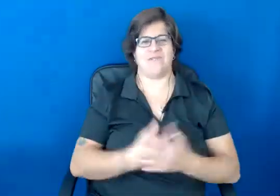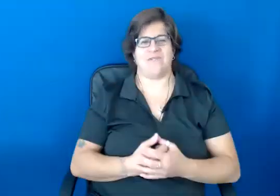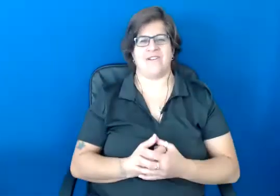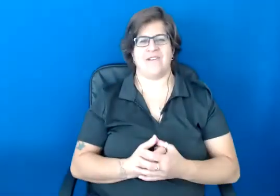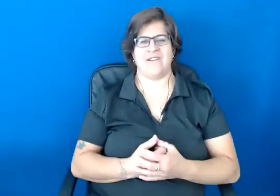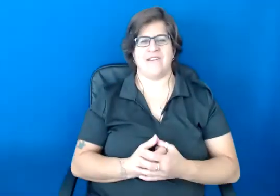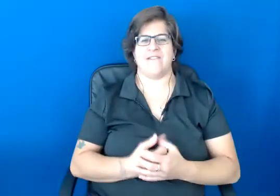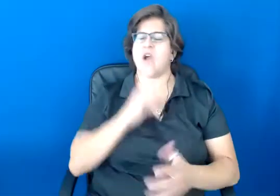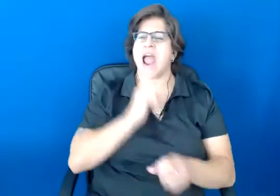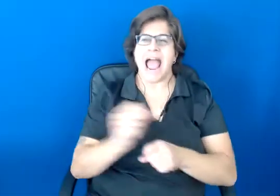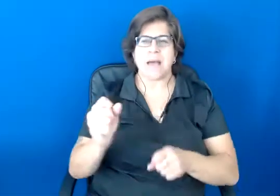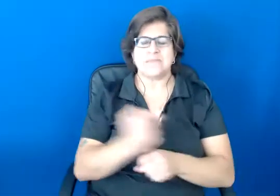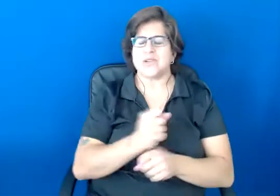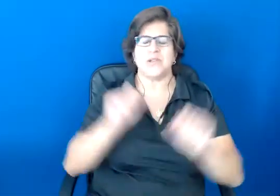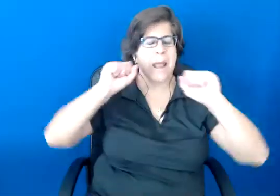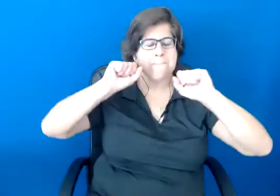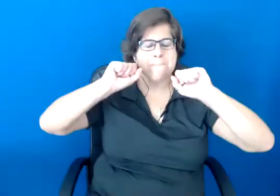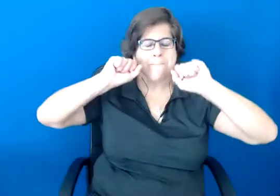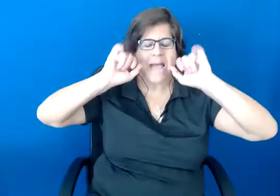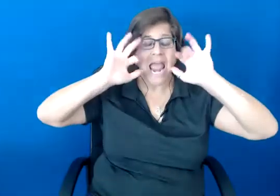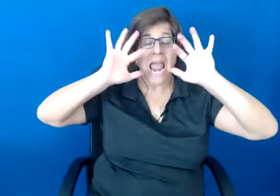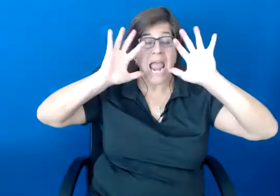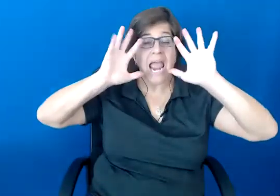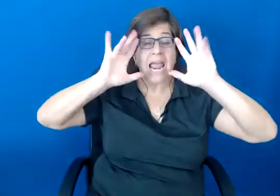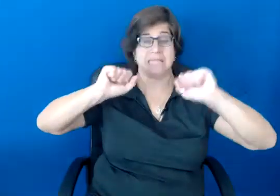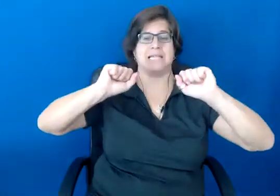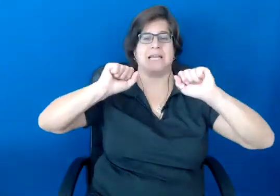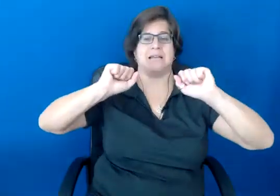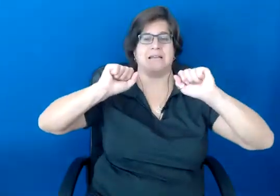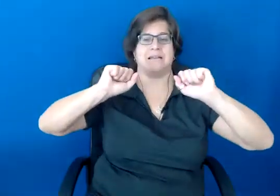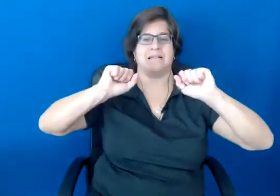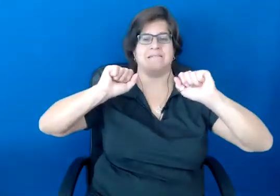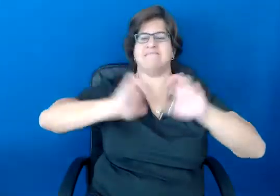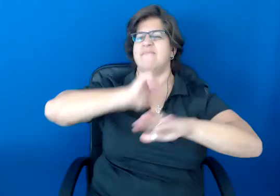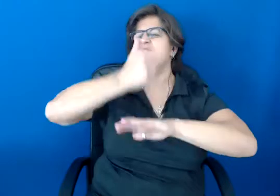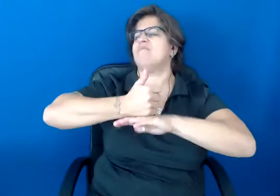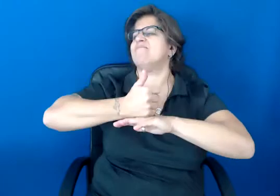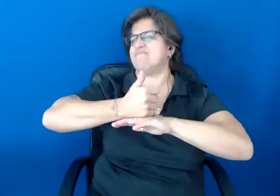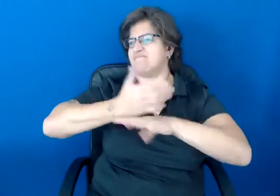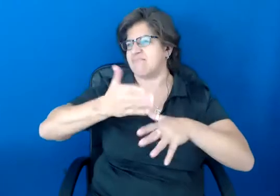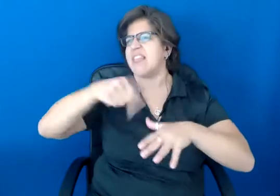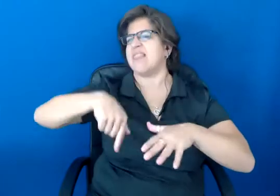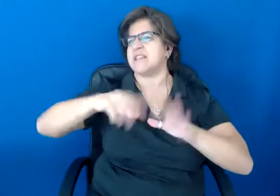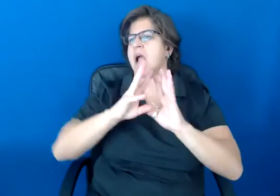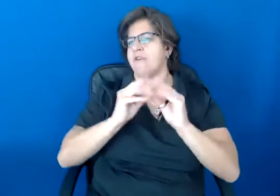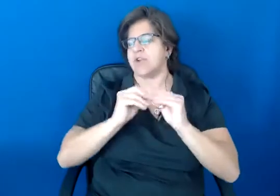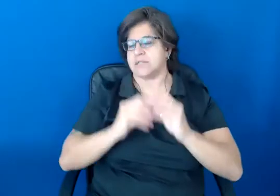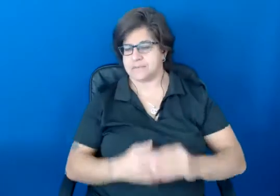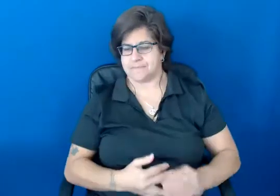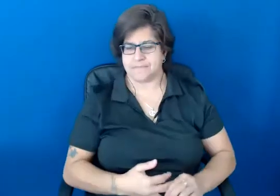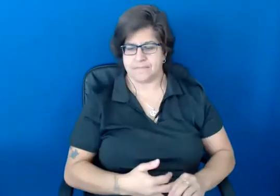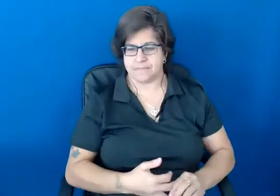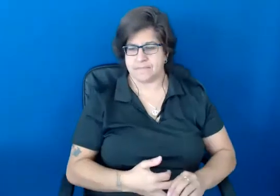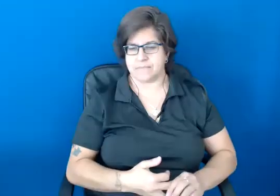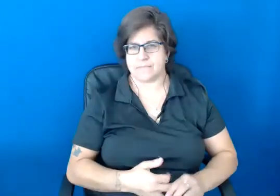for absolutely an amazing format. Thank you for this conference.